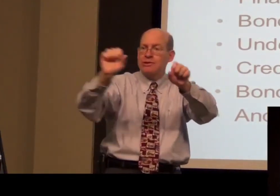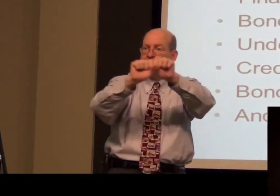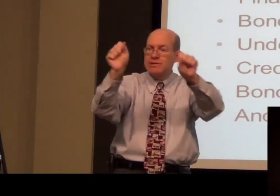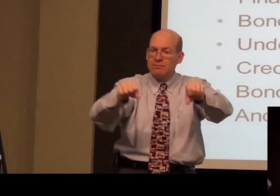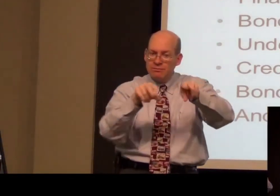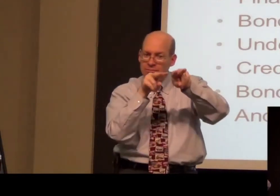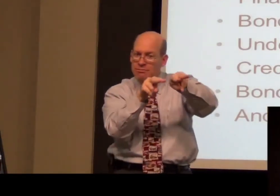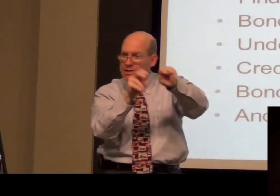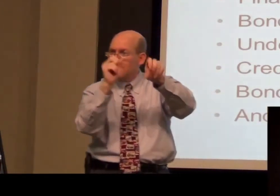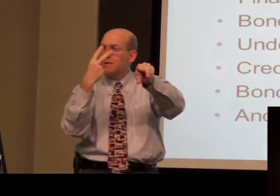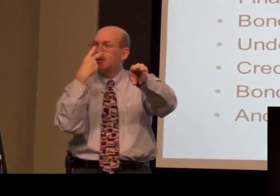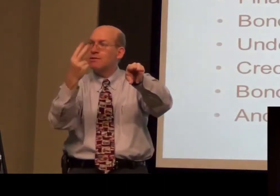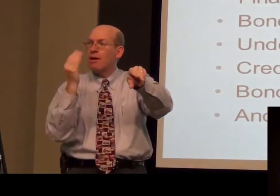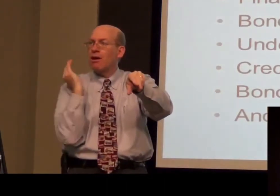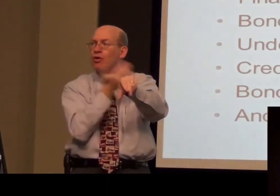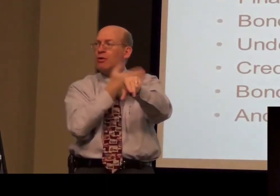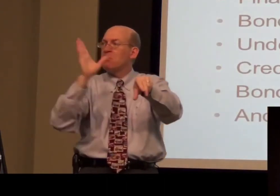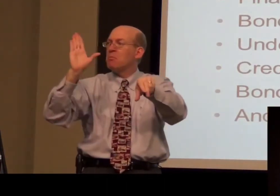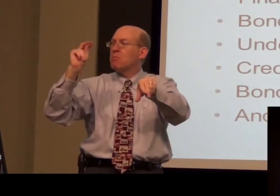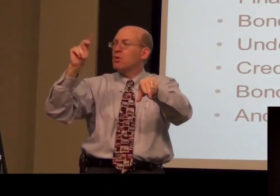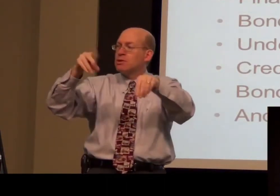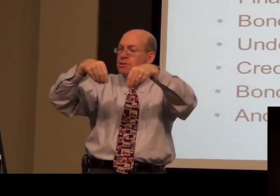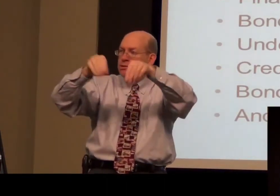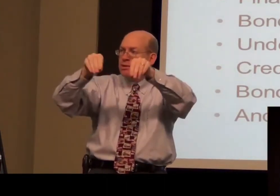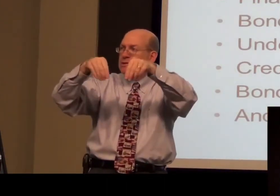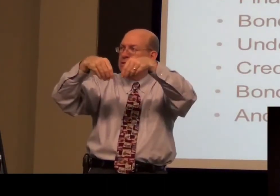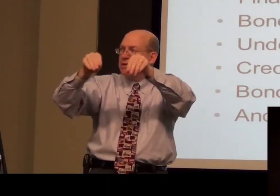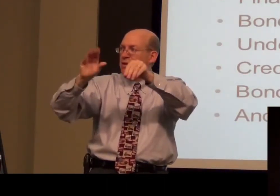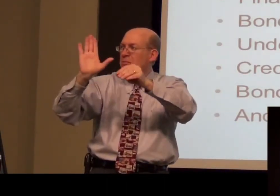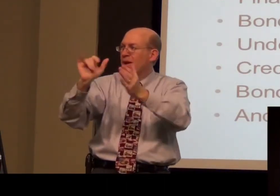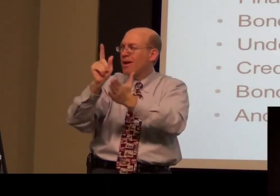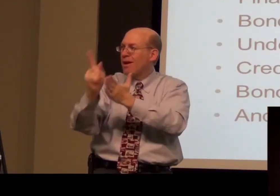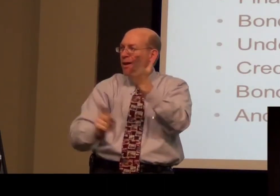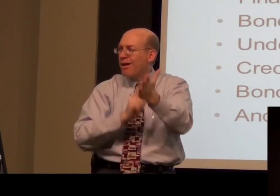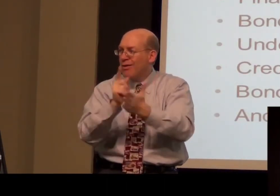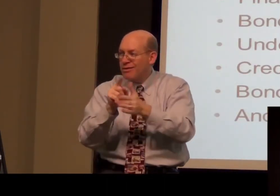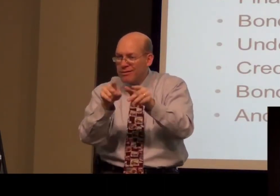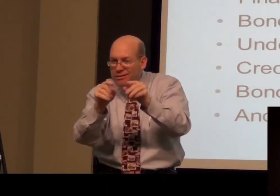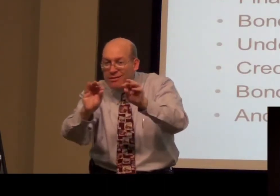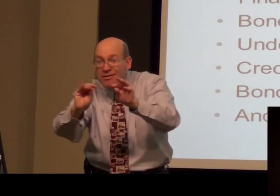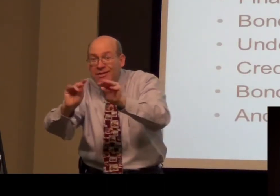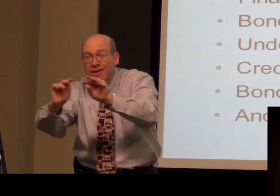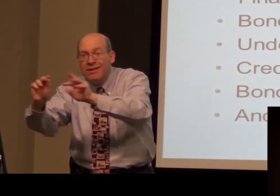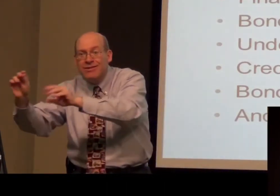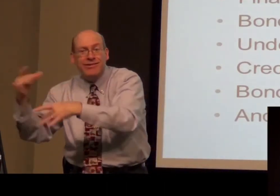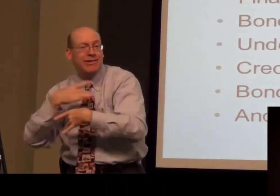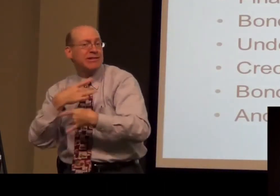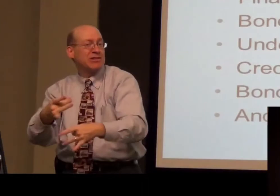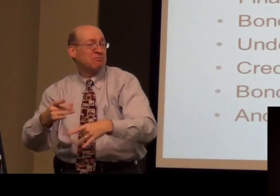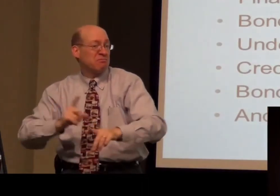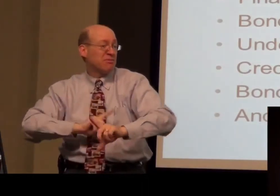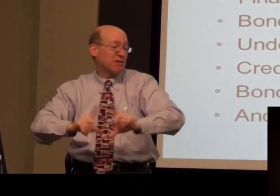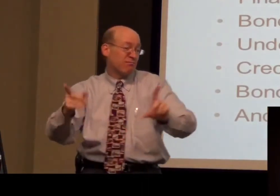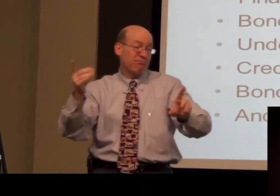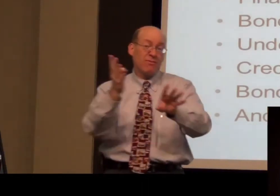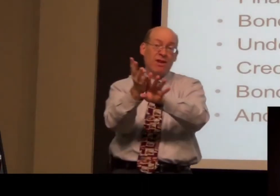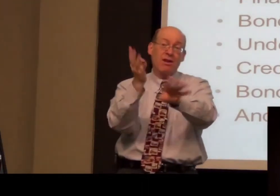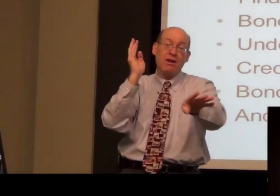They even gave us access to their system, which was pretty neat because we could get to see how bonds were selling by the